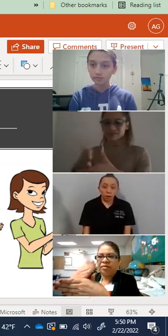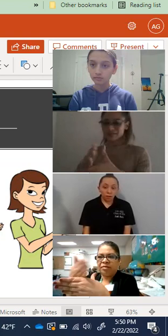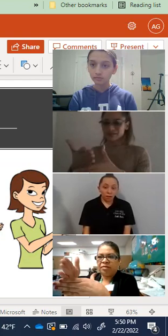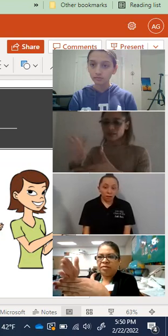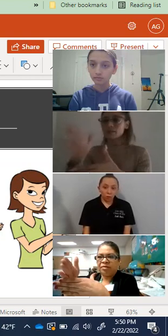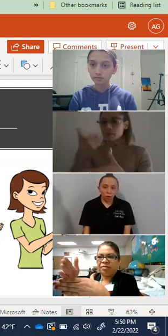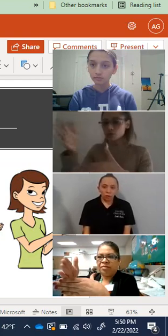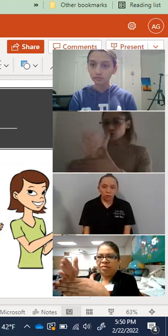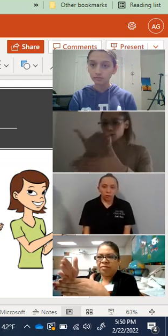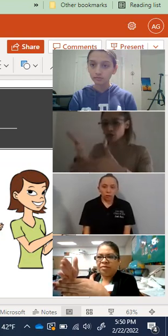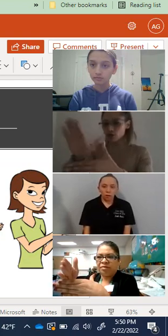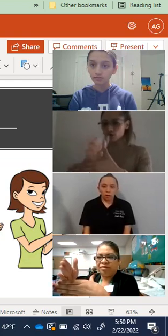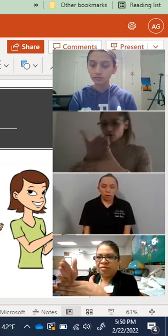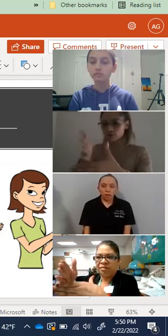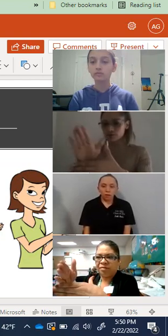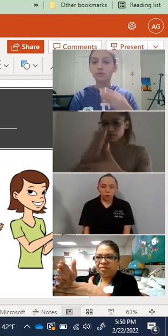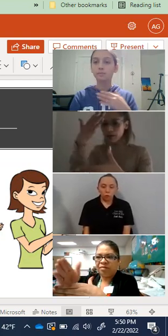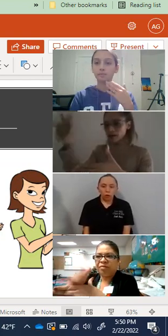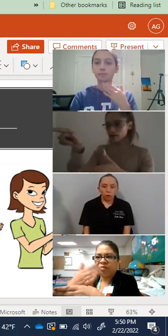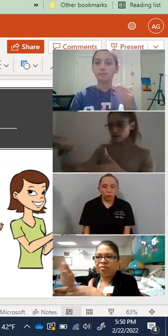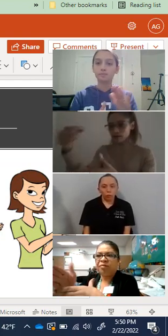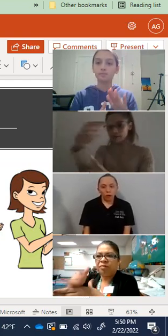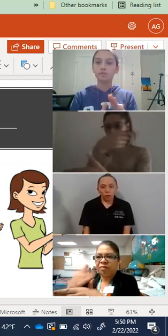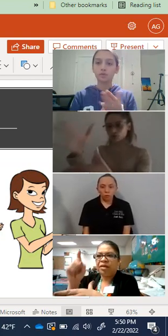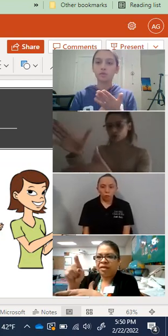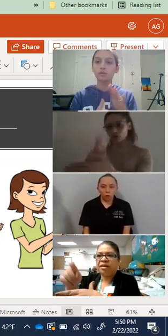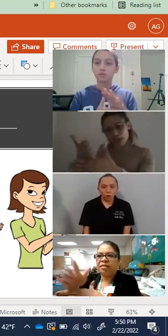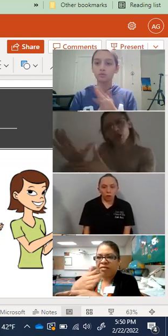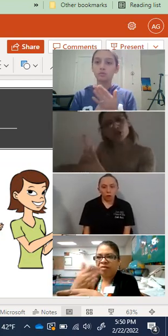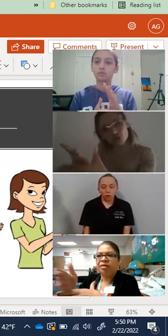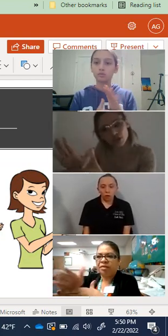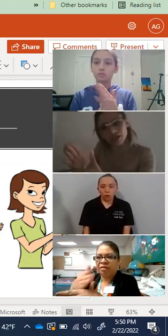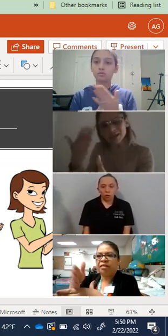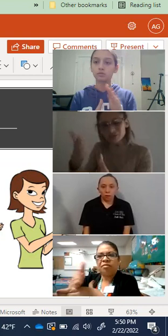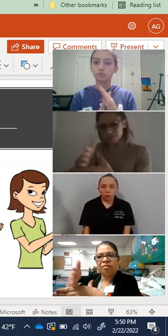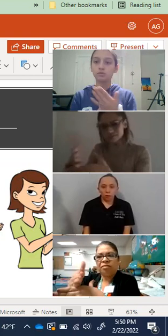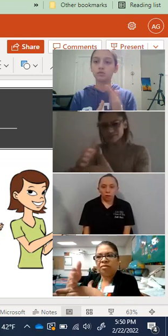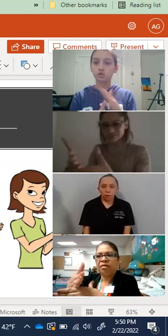Is it okay to sign it this way or does it need to really move back and forth?